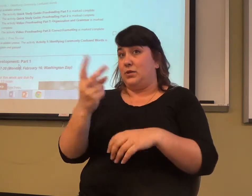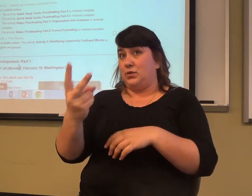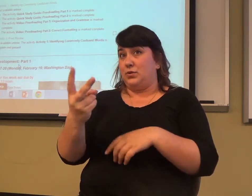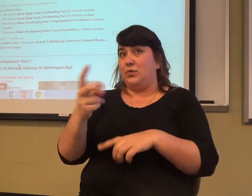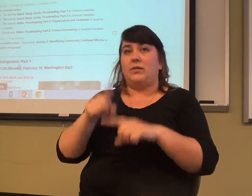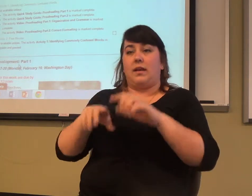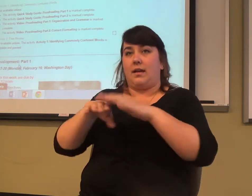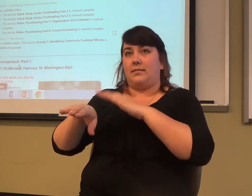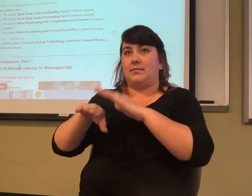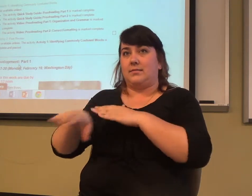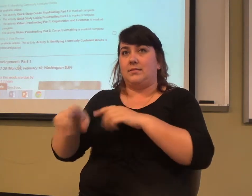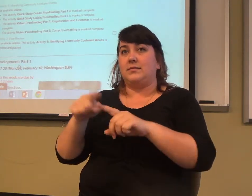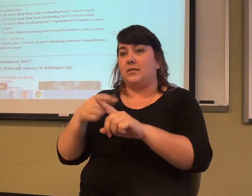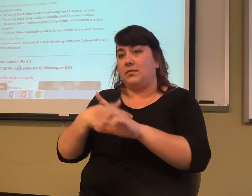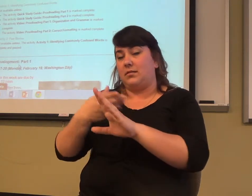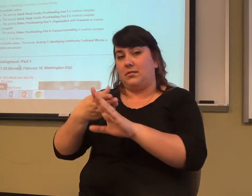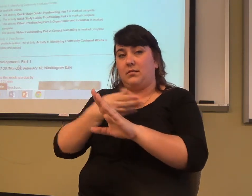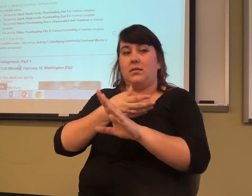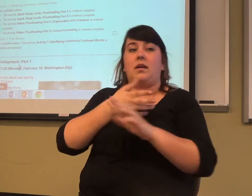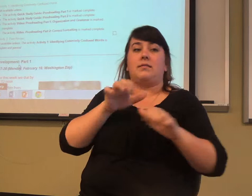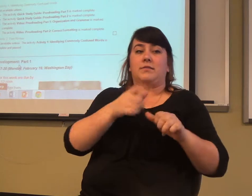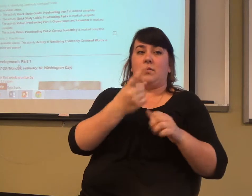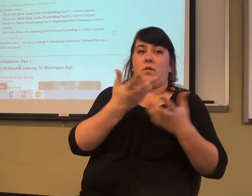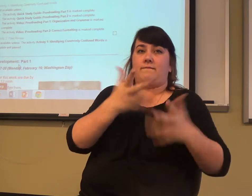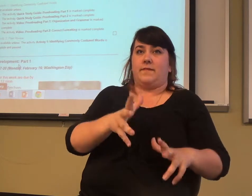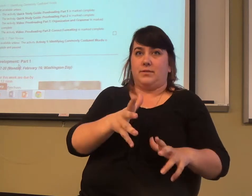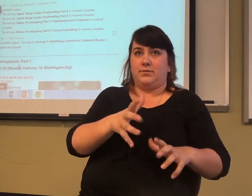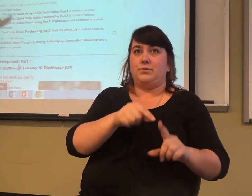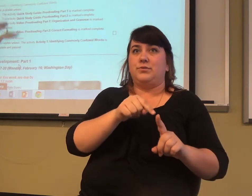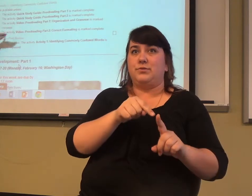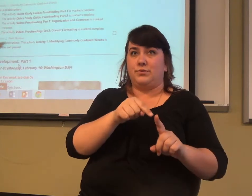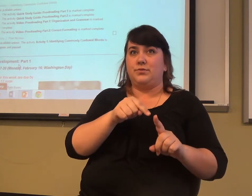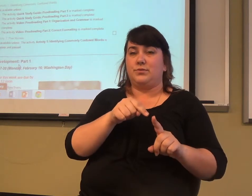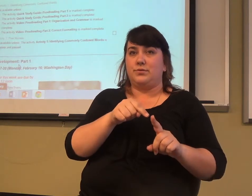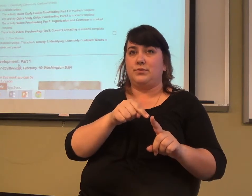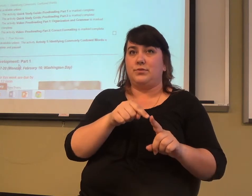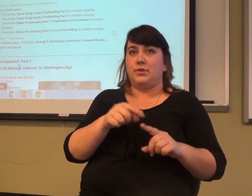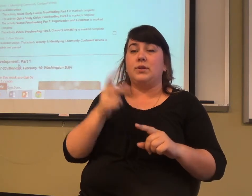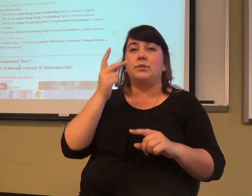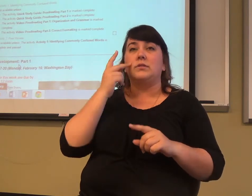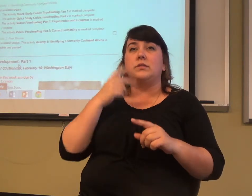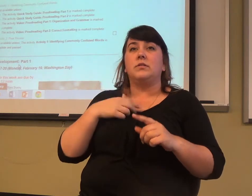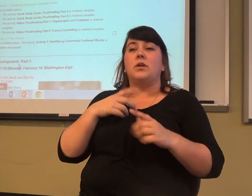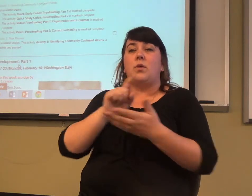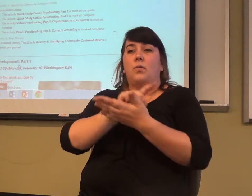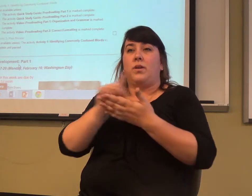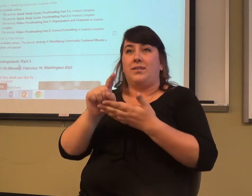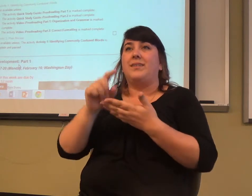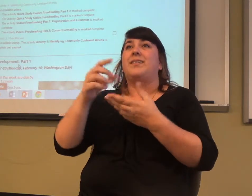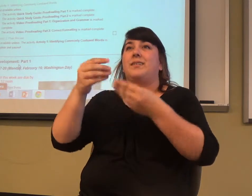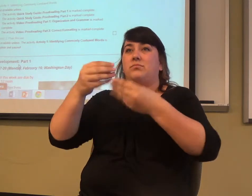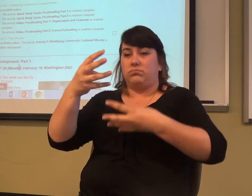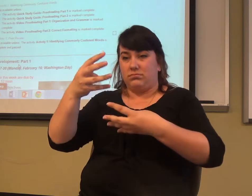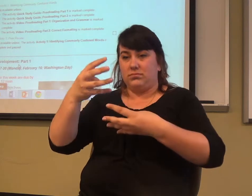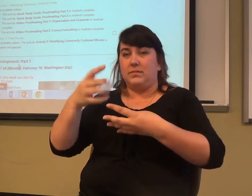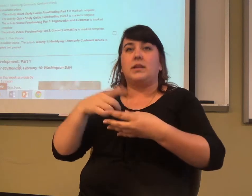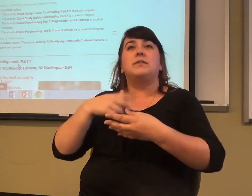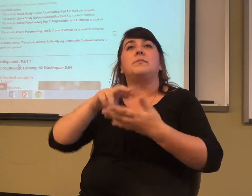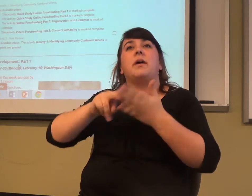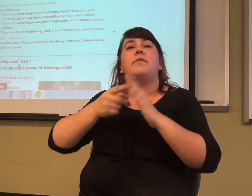the requirements for activity 1. So whenever you see a block of content for a week, it's meant for you to progress in the order in